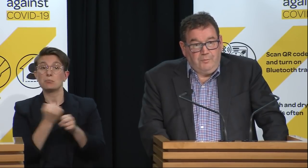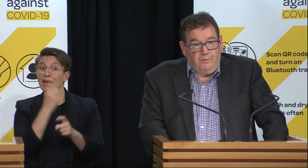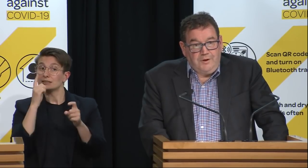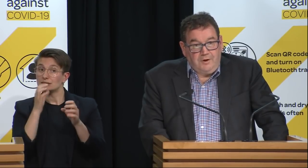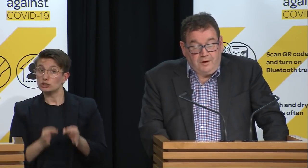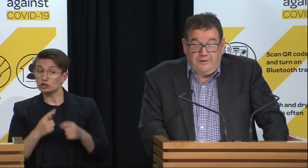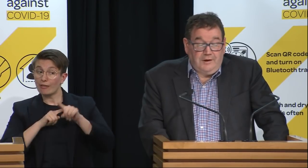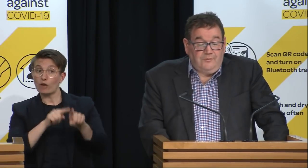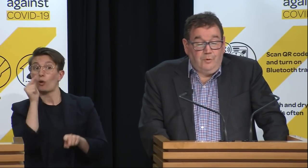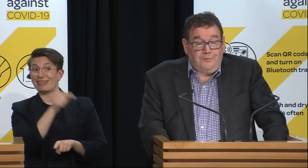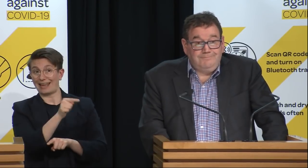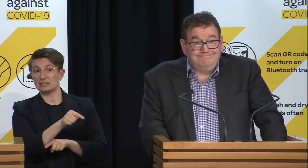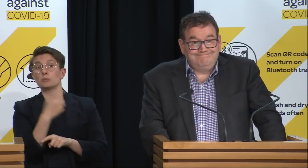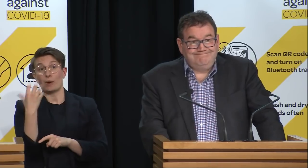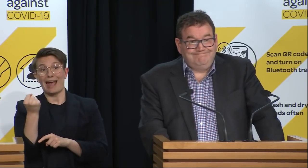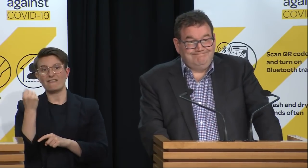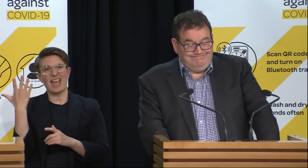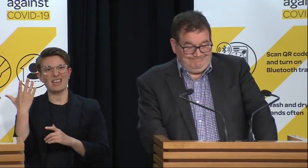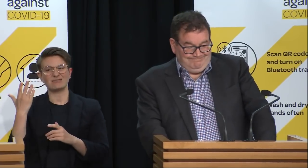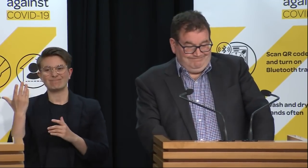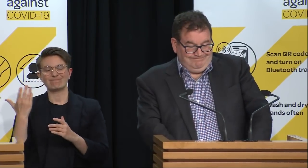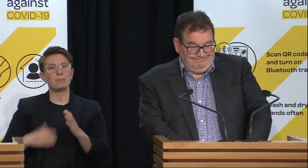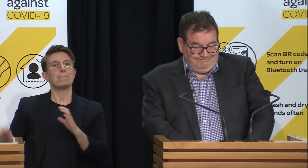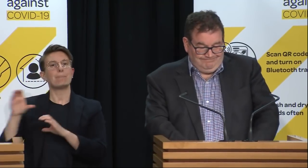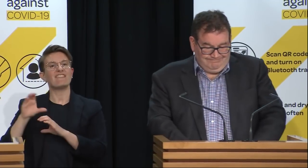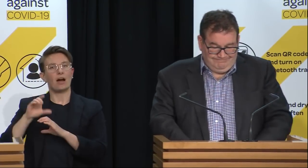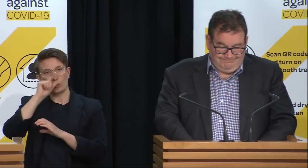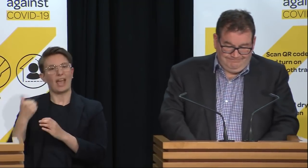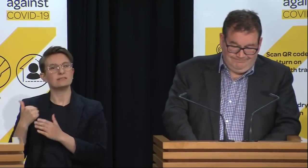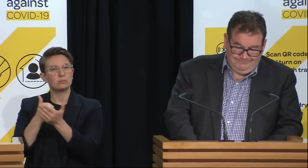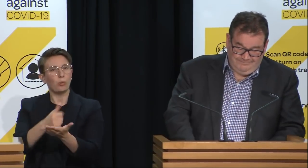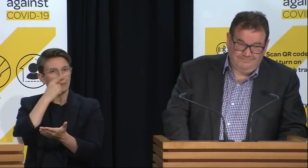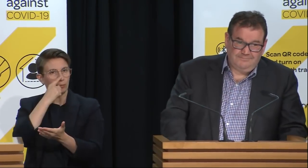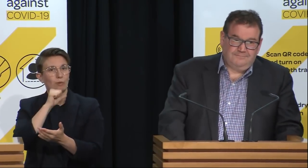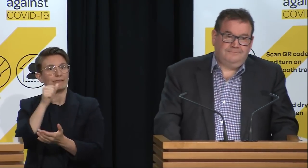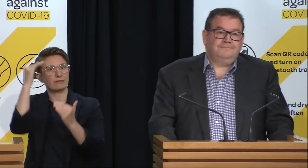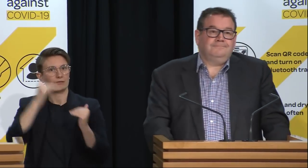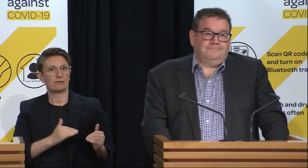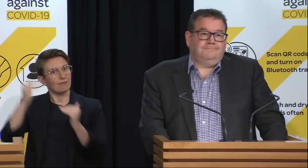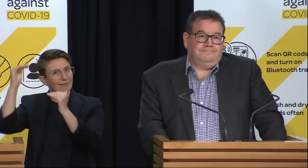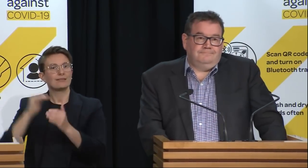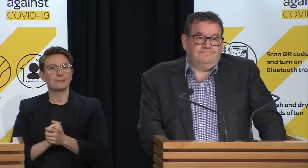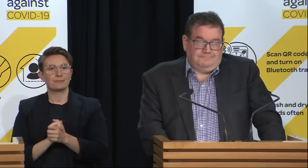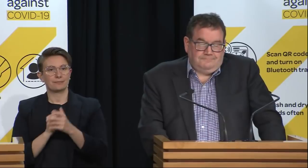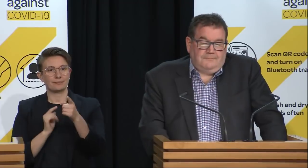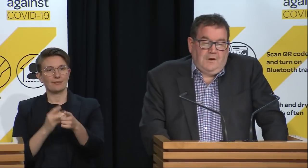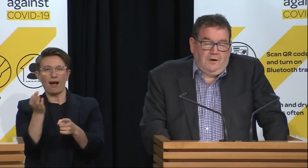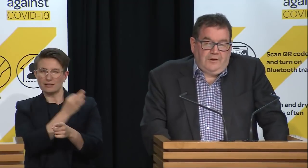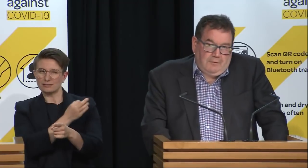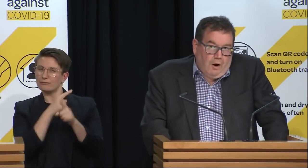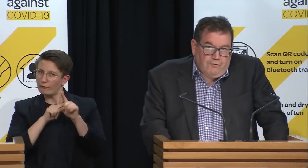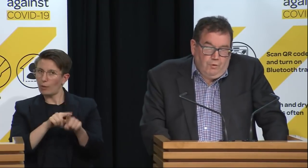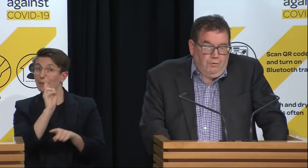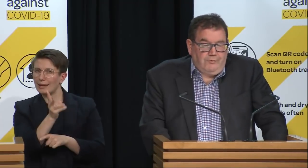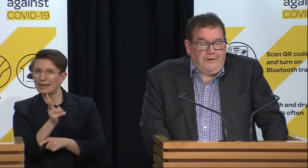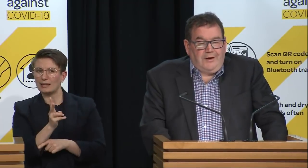able to support people, and I think that's important. Would it have been better for business if Auckland had just stayed in alert level 3 throughout? I